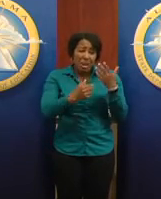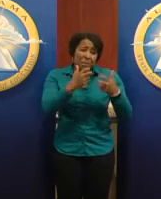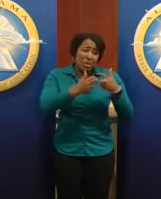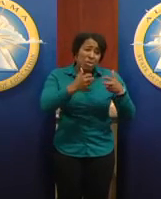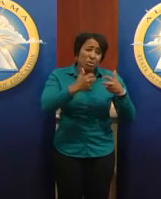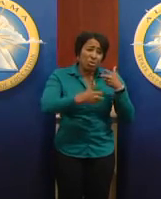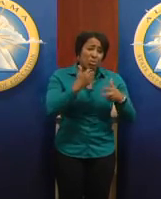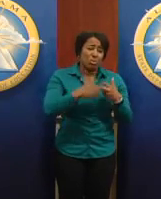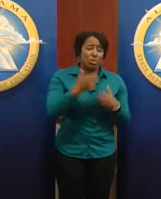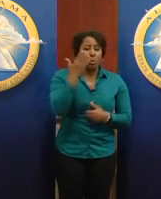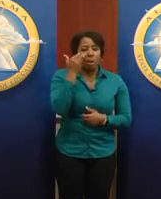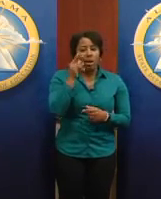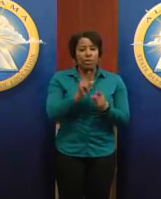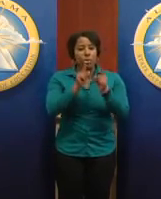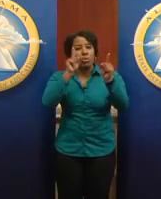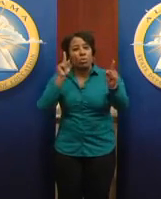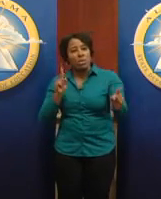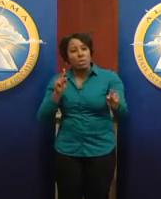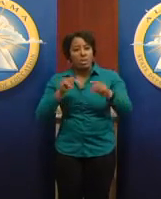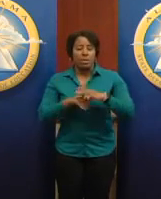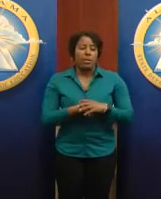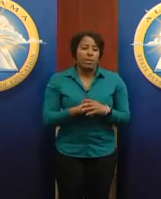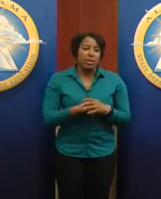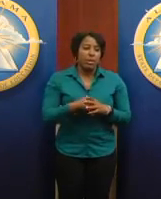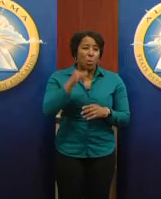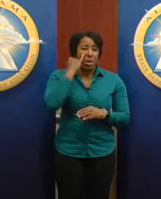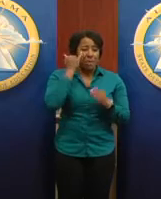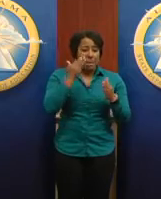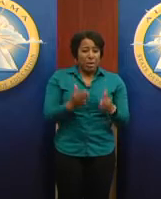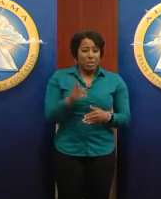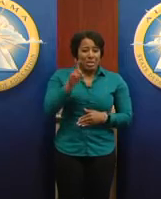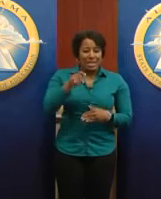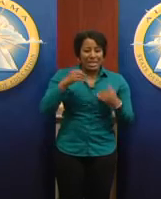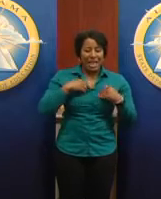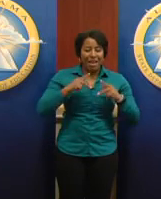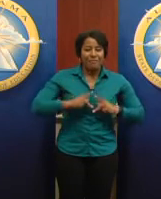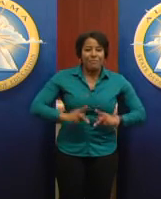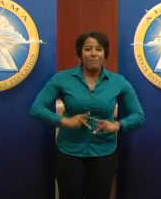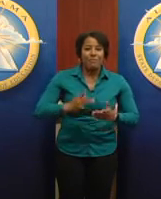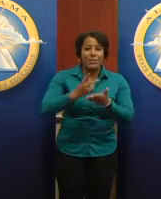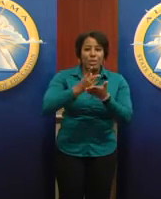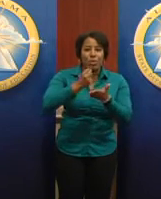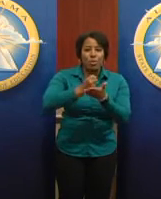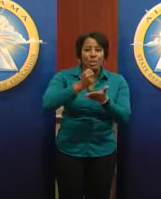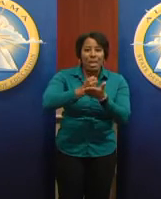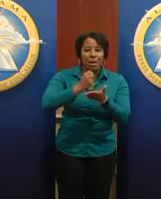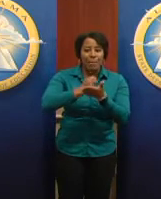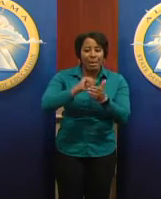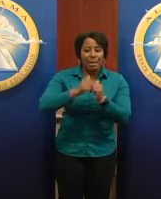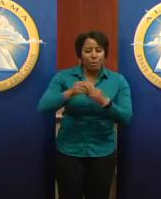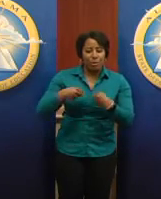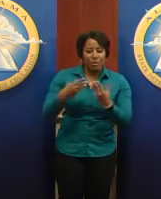of things like social distancing. So if a person needs to have physical therapy, how do you provide